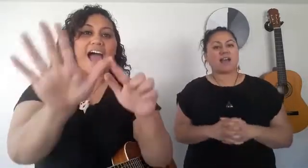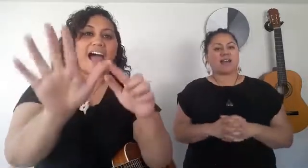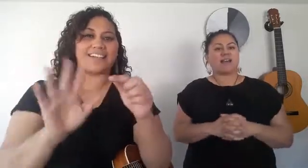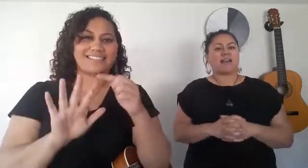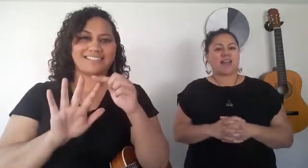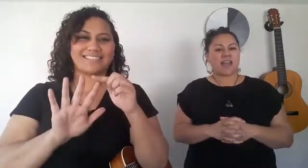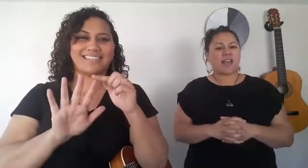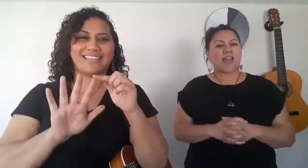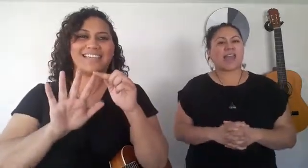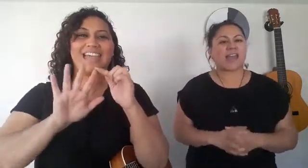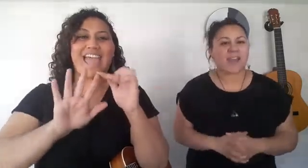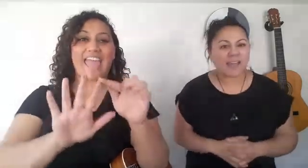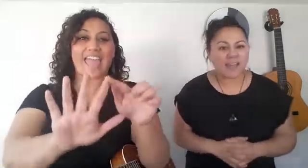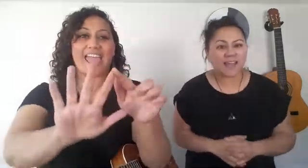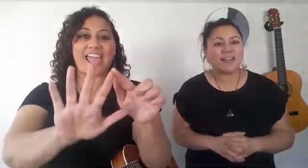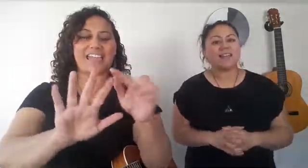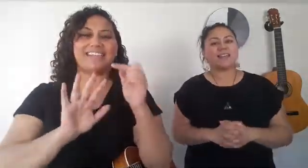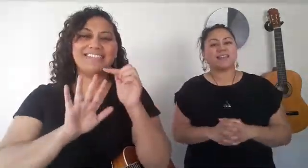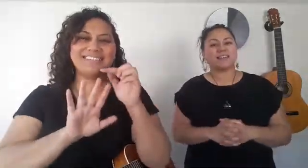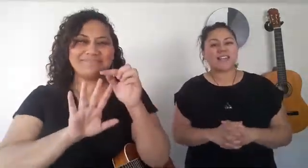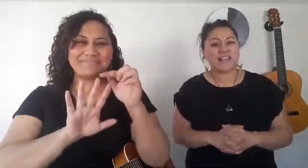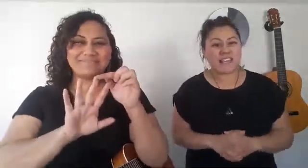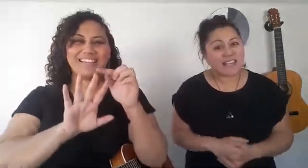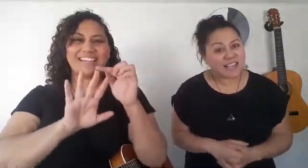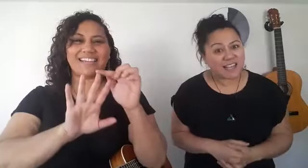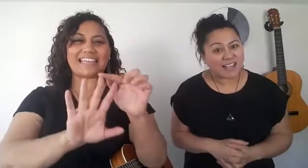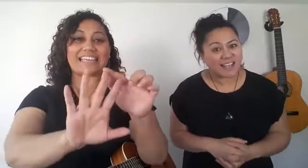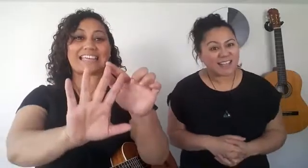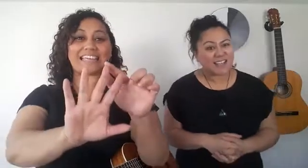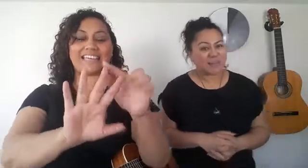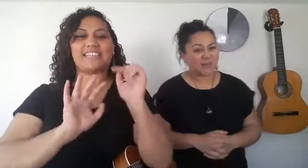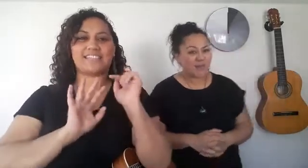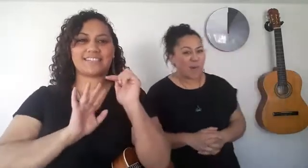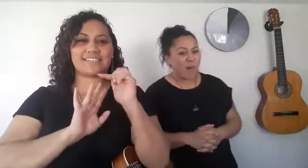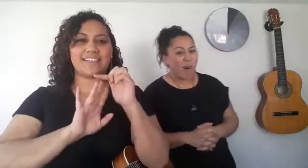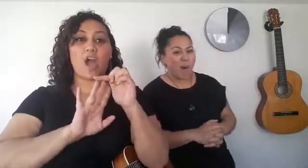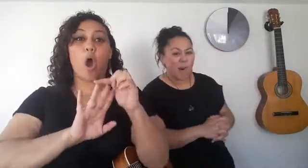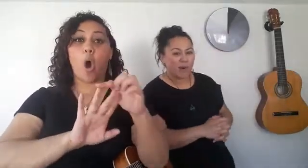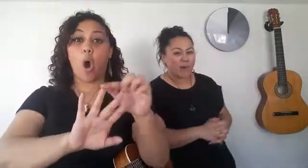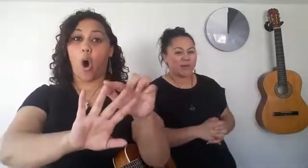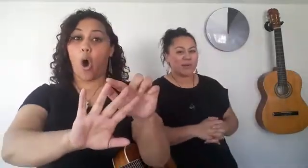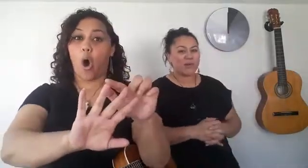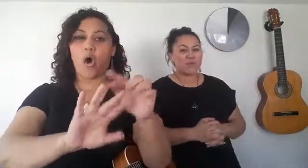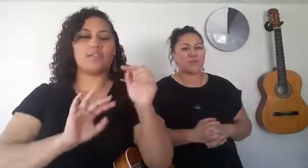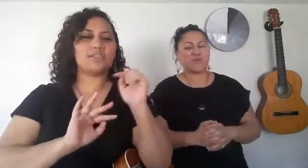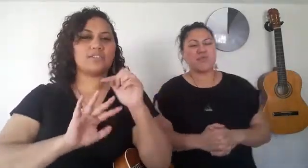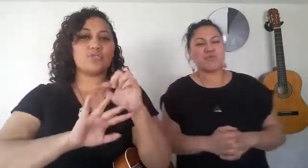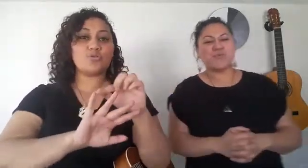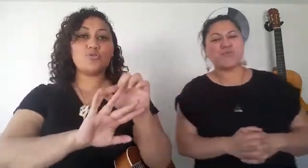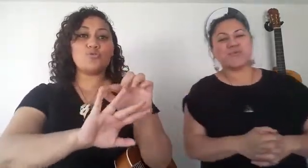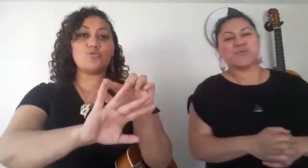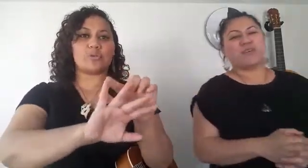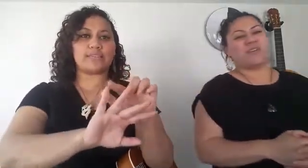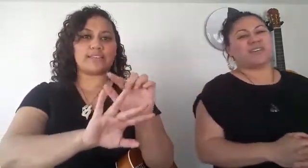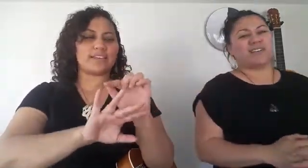A, E, E, O, U. We sound like a